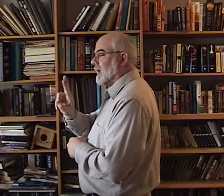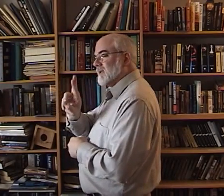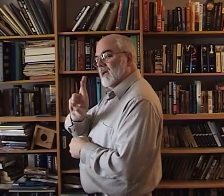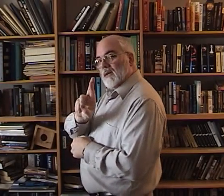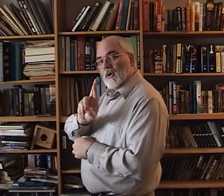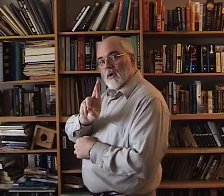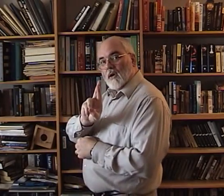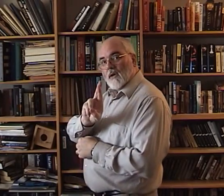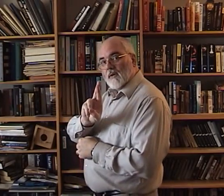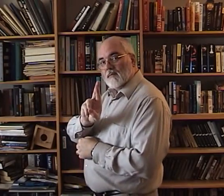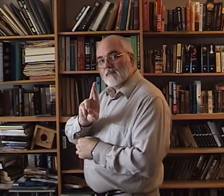the letter R.